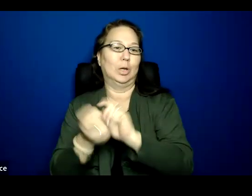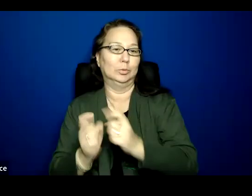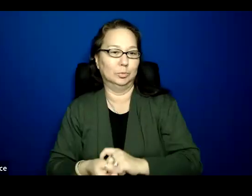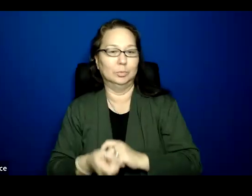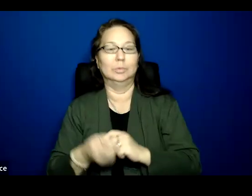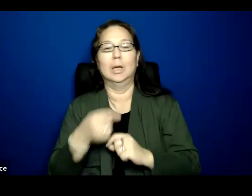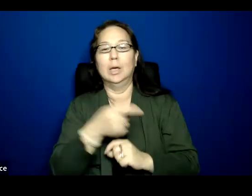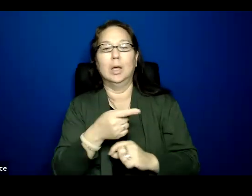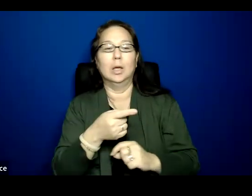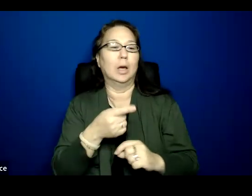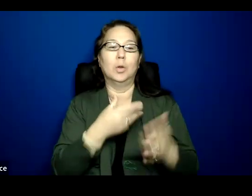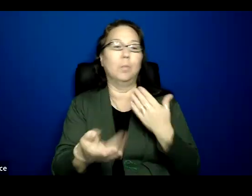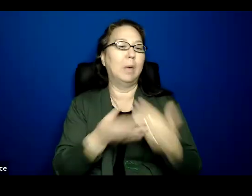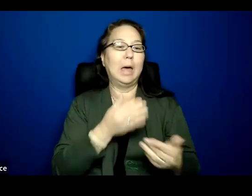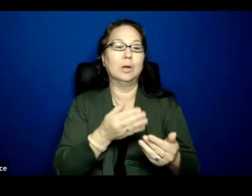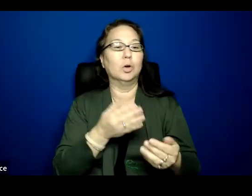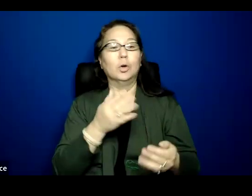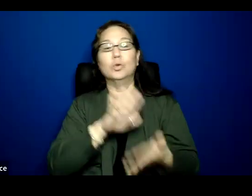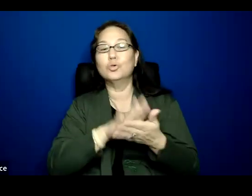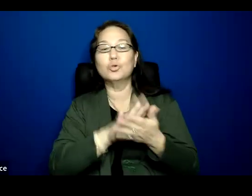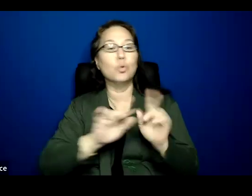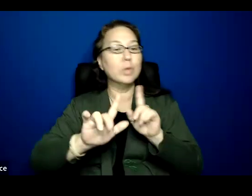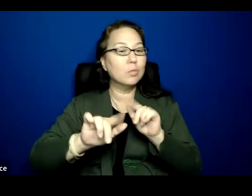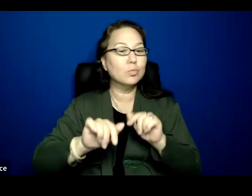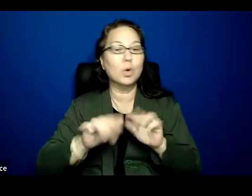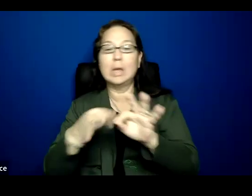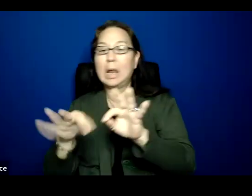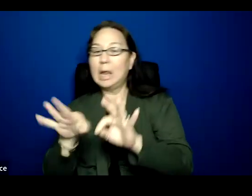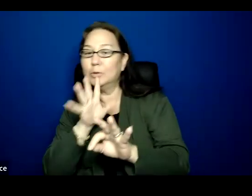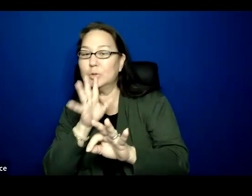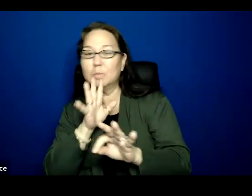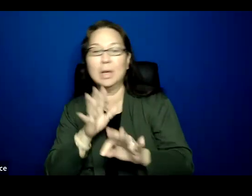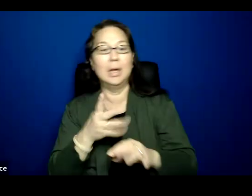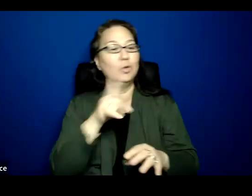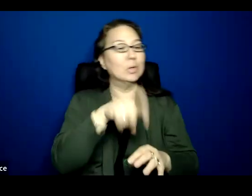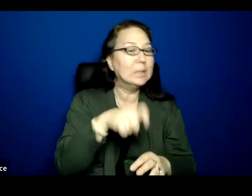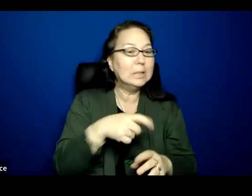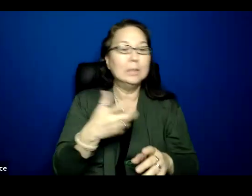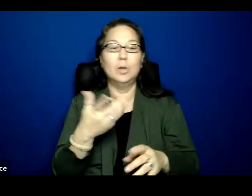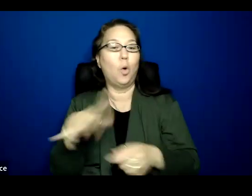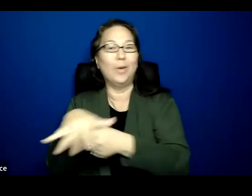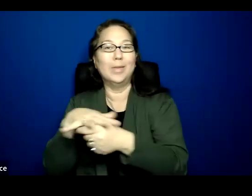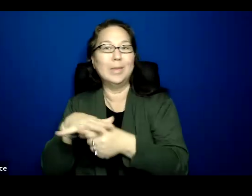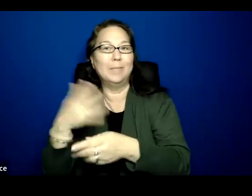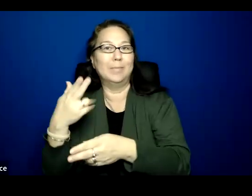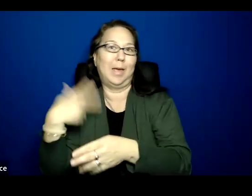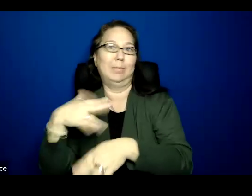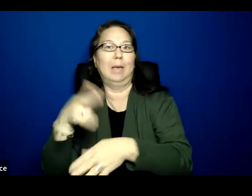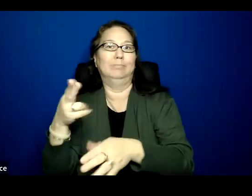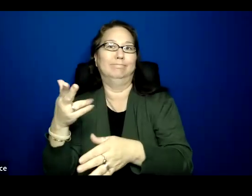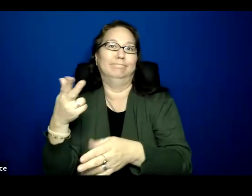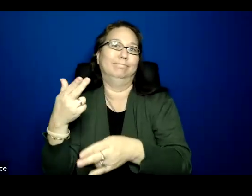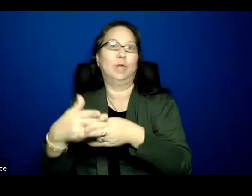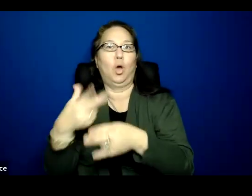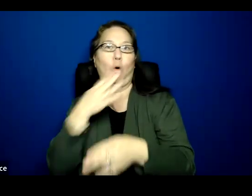they speak, what their needs are, or what neighborhood they call home. In October of 2023, BPS submitted the Inclusive Education